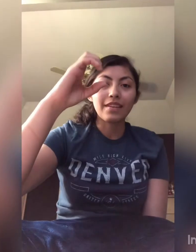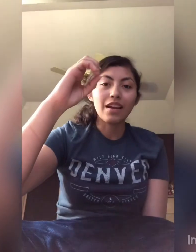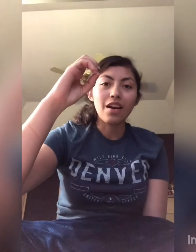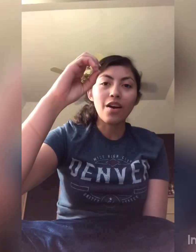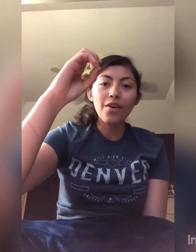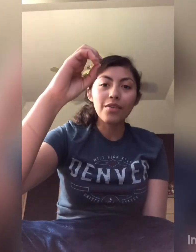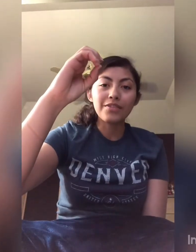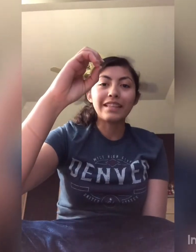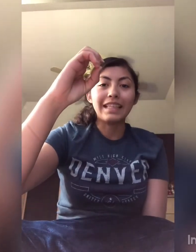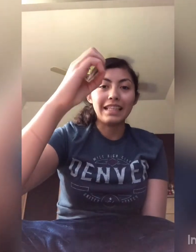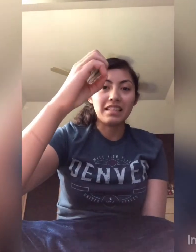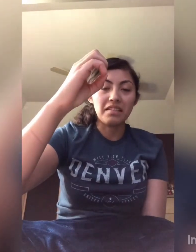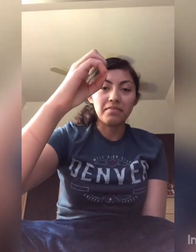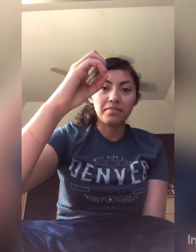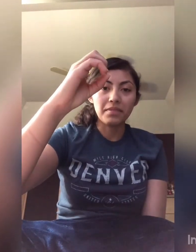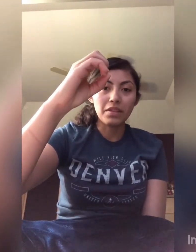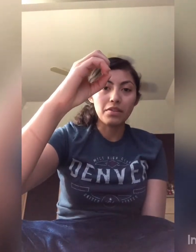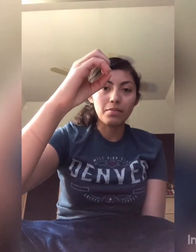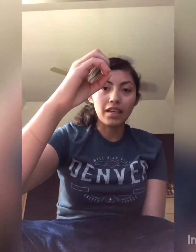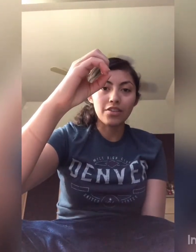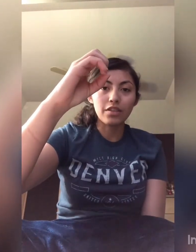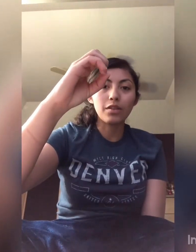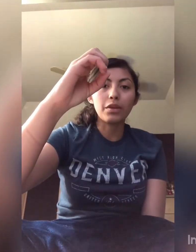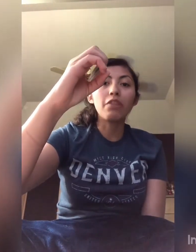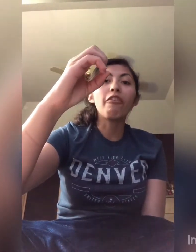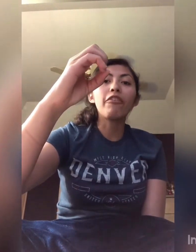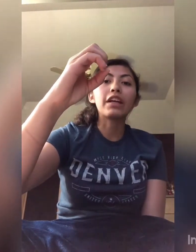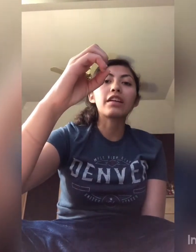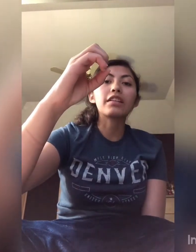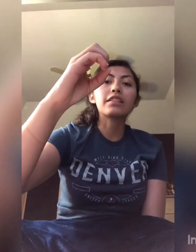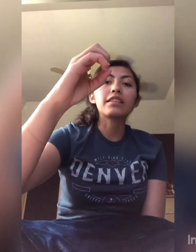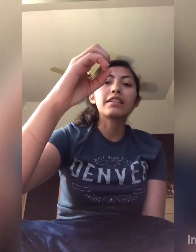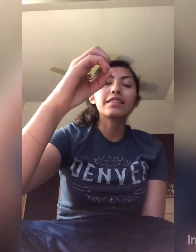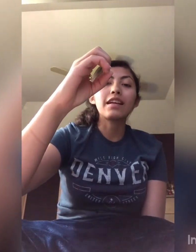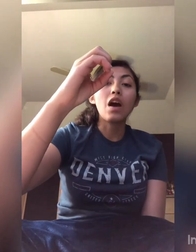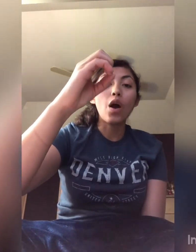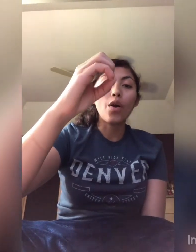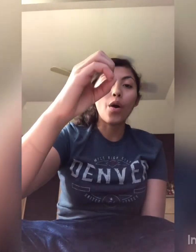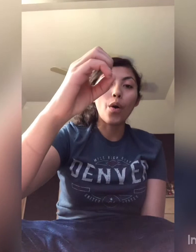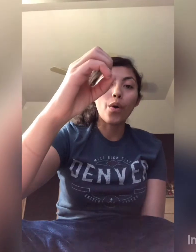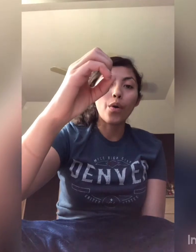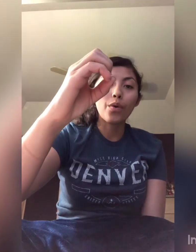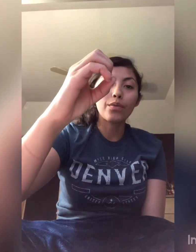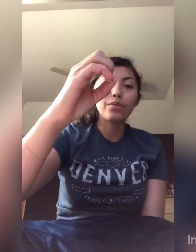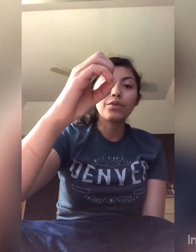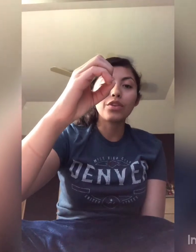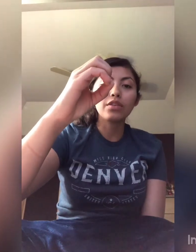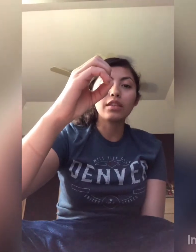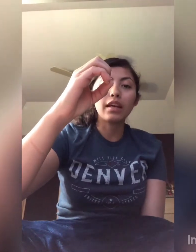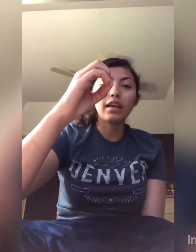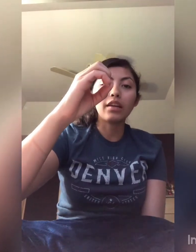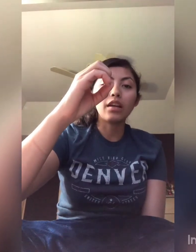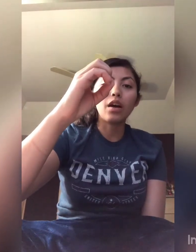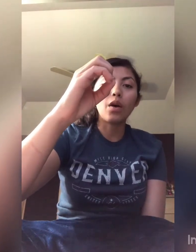O is really easy. You just make a circle with your fingers. O. Just like an O.